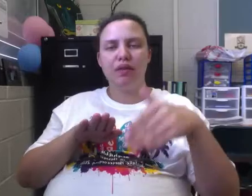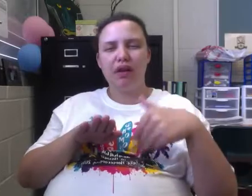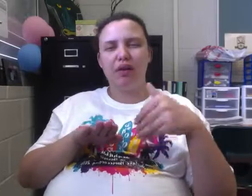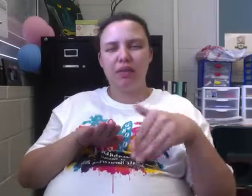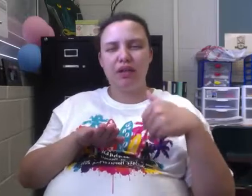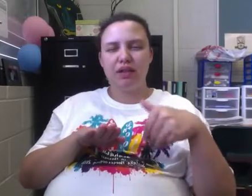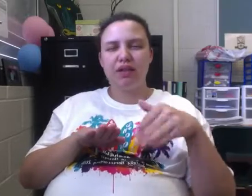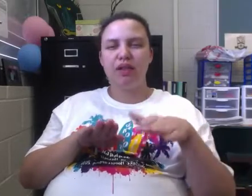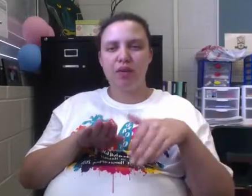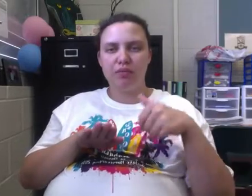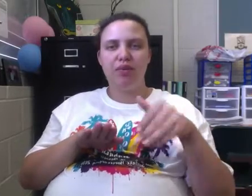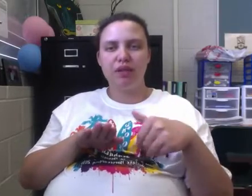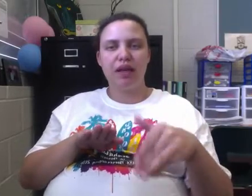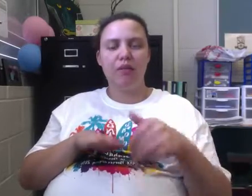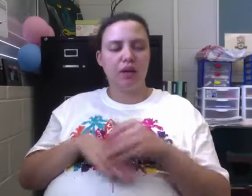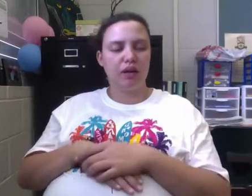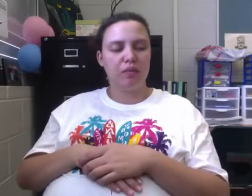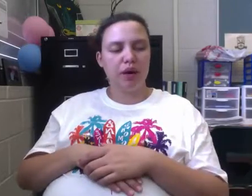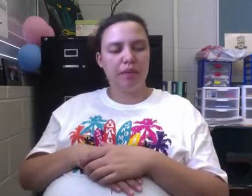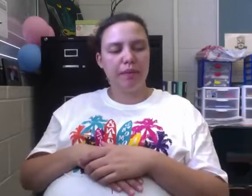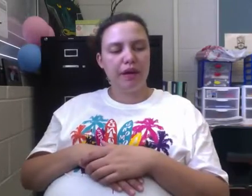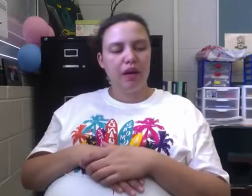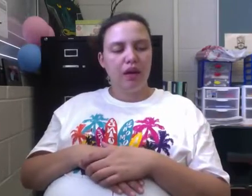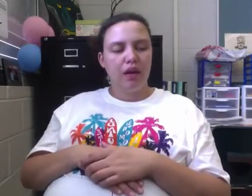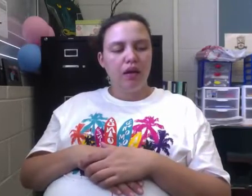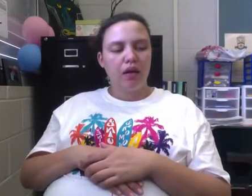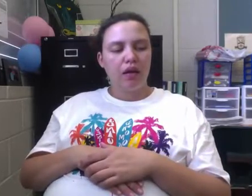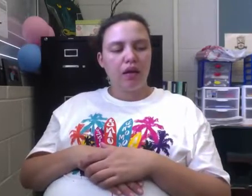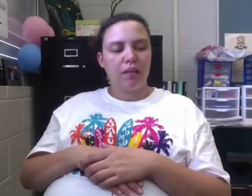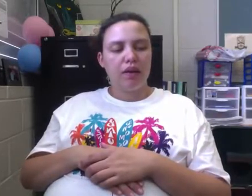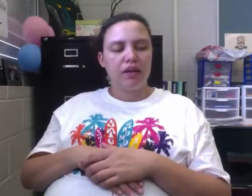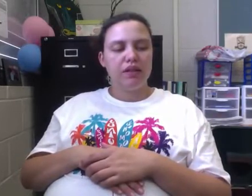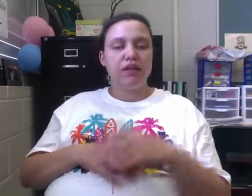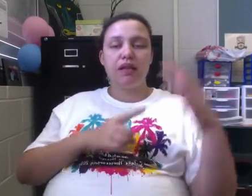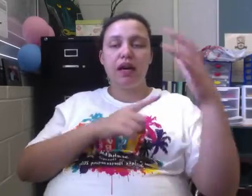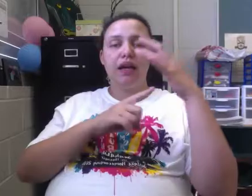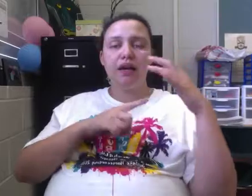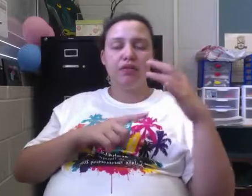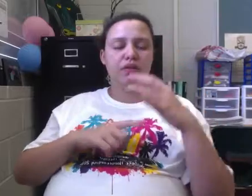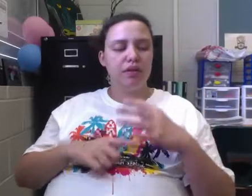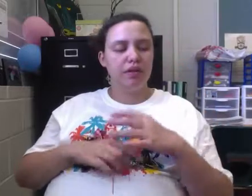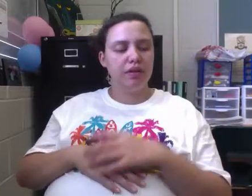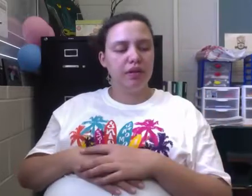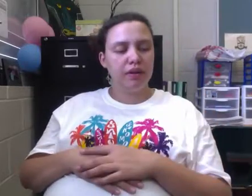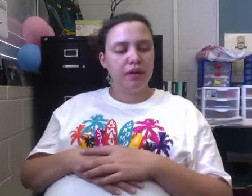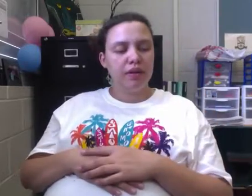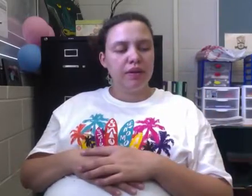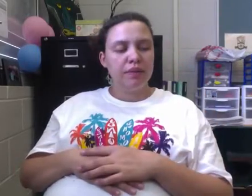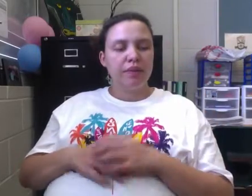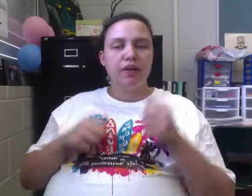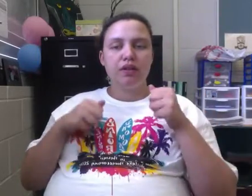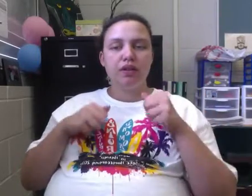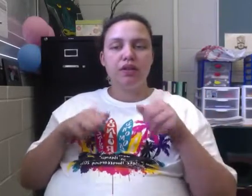kind of updated since then. We're doing skateboard a lot more now. To skydive, to